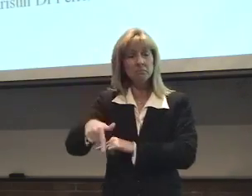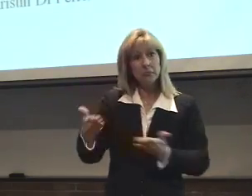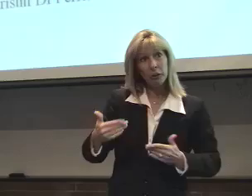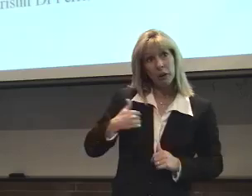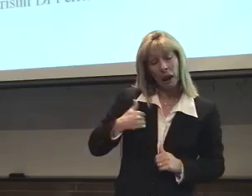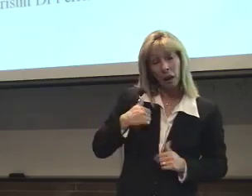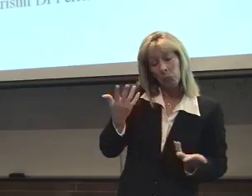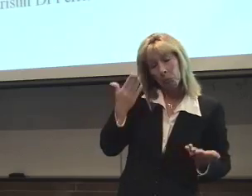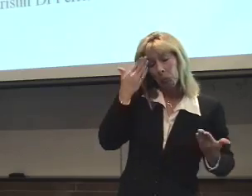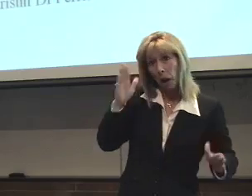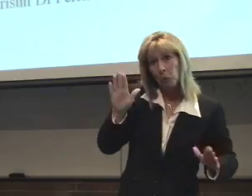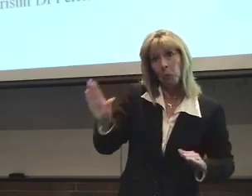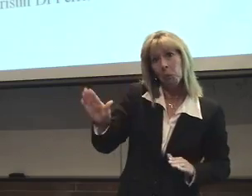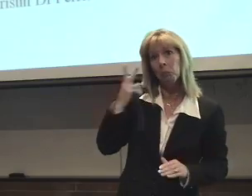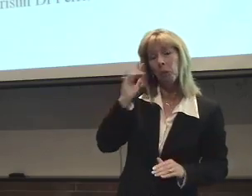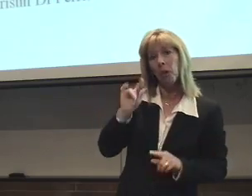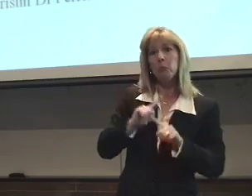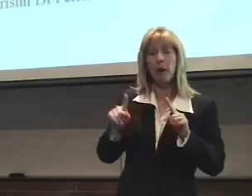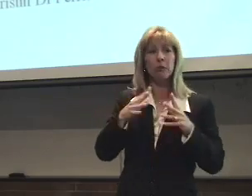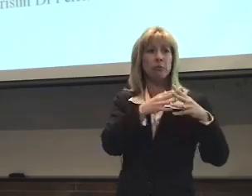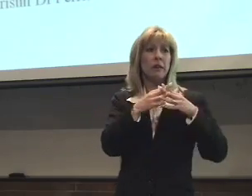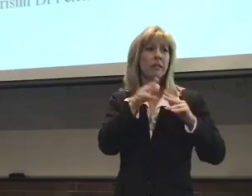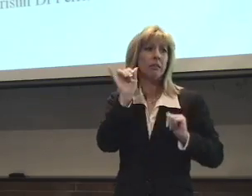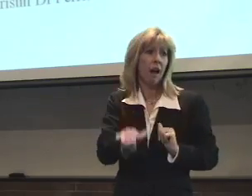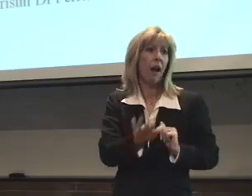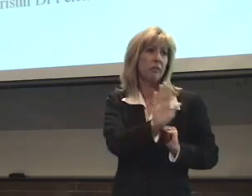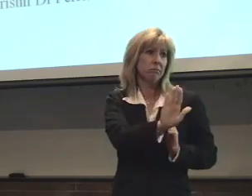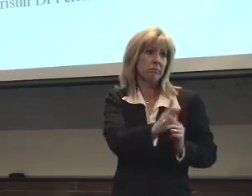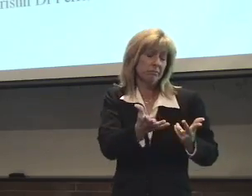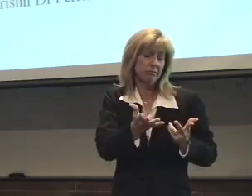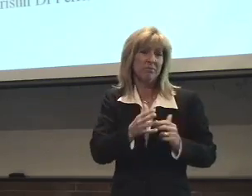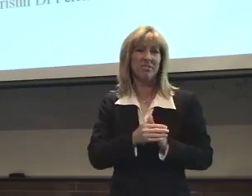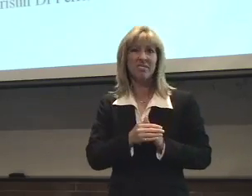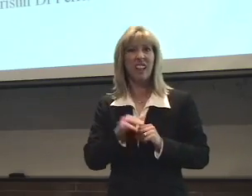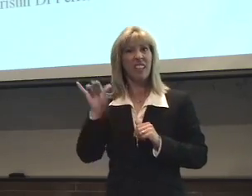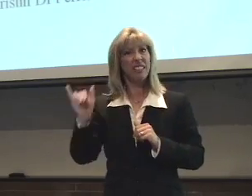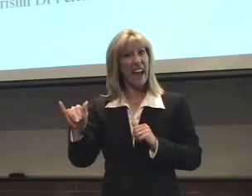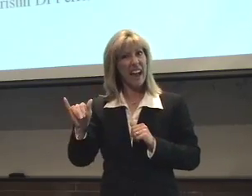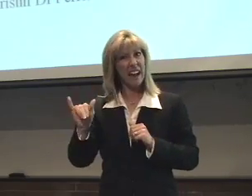limited deaf children's ability to read at better levels. And we're going to see why that is.